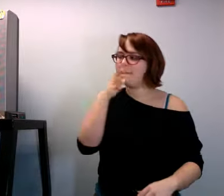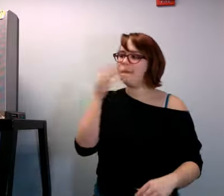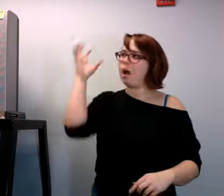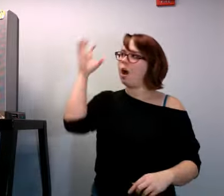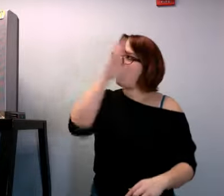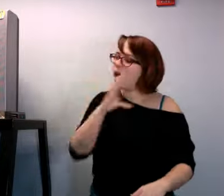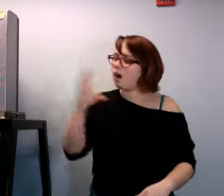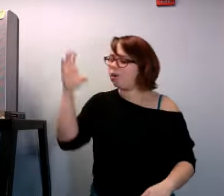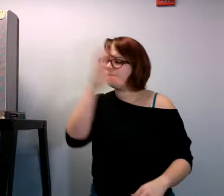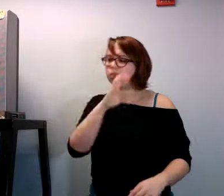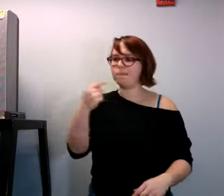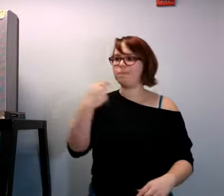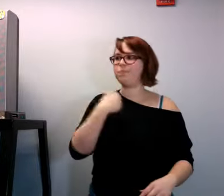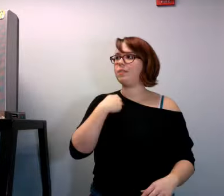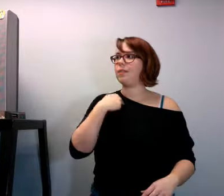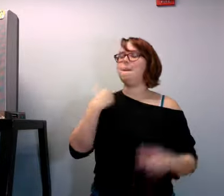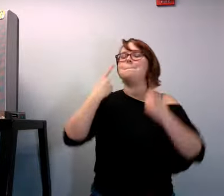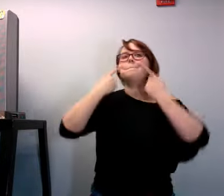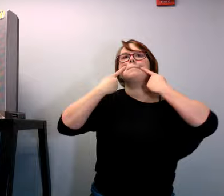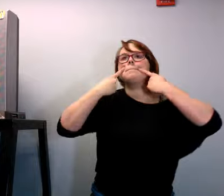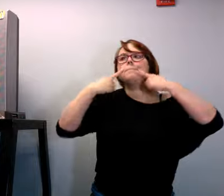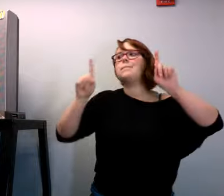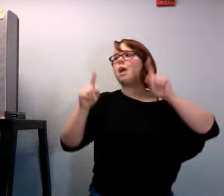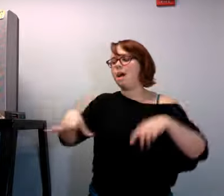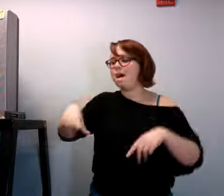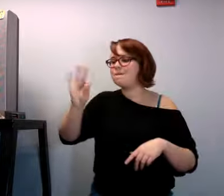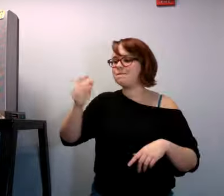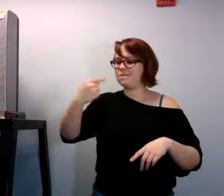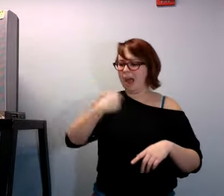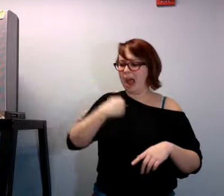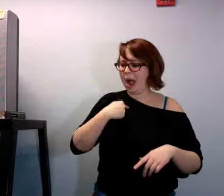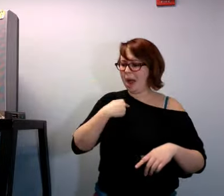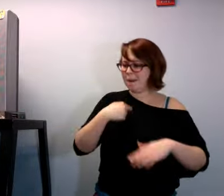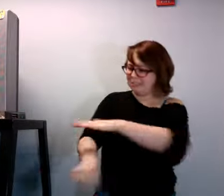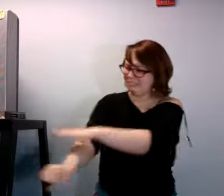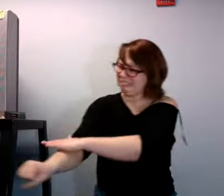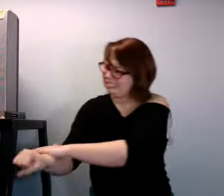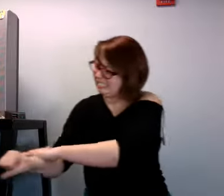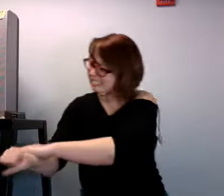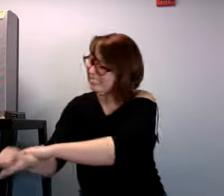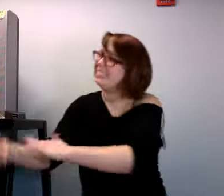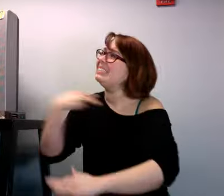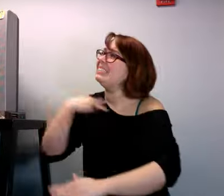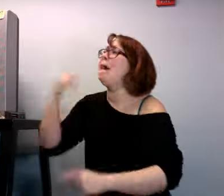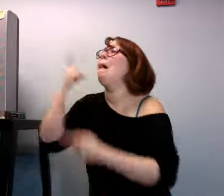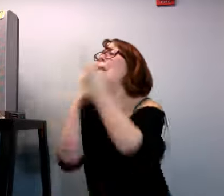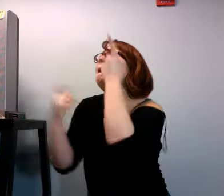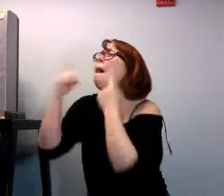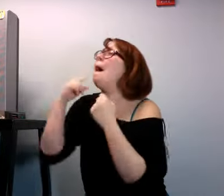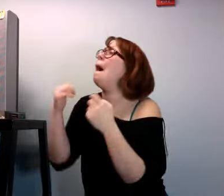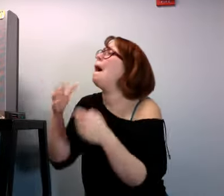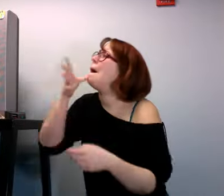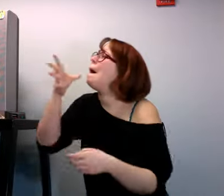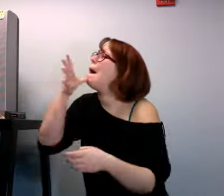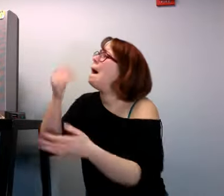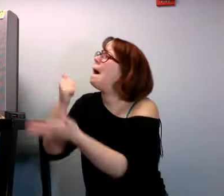my head stuck under the steps. I'm crying and I'm saying, "Mommy, help, I can't get out." My mom is trying to get